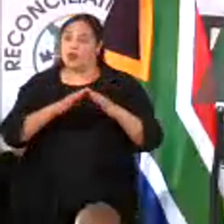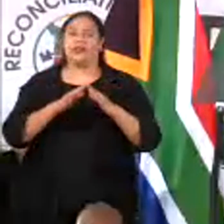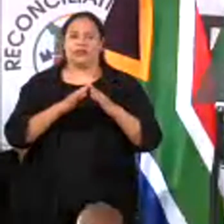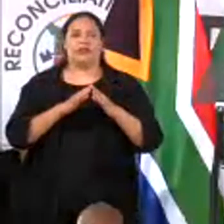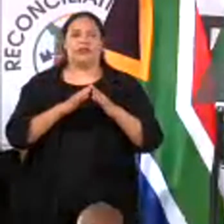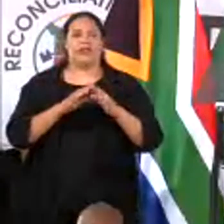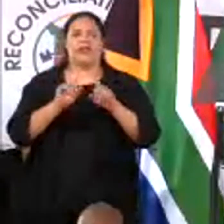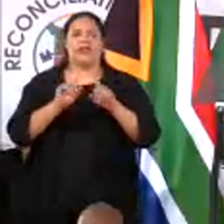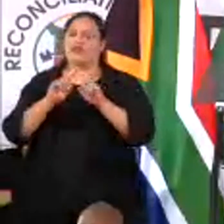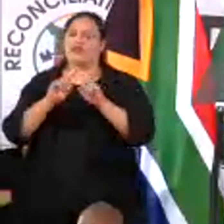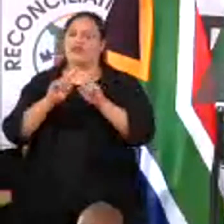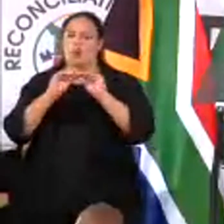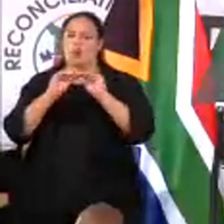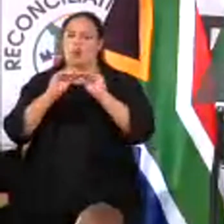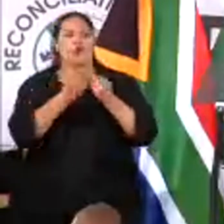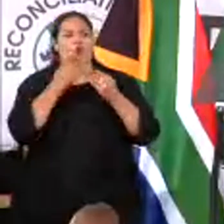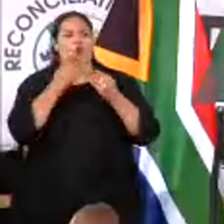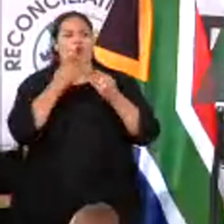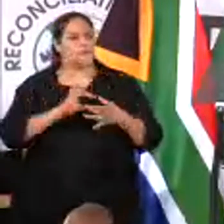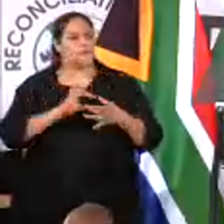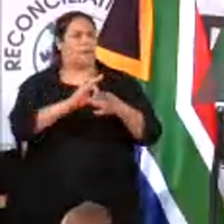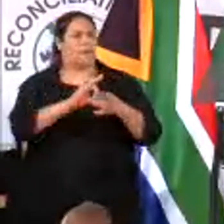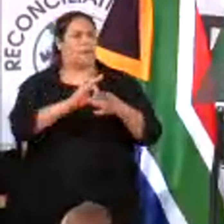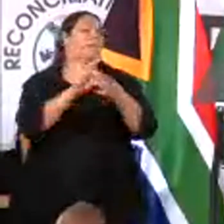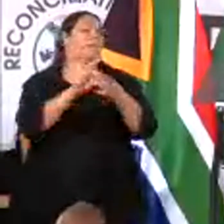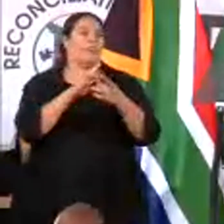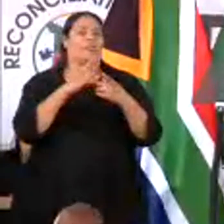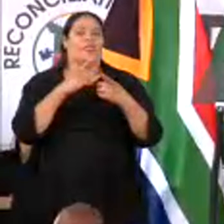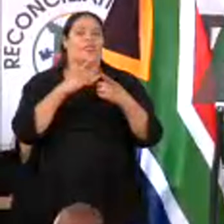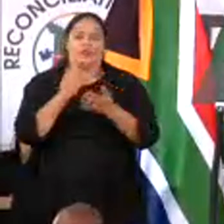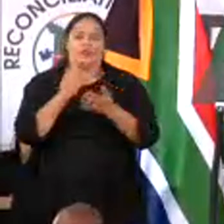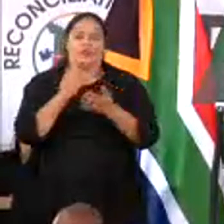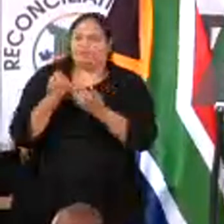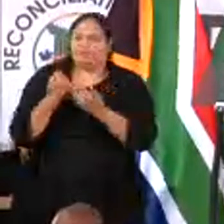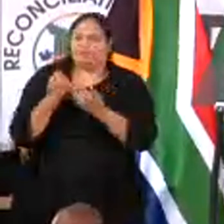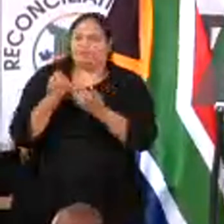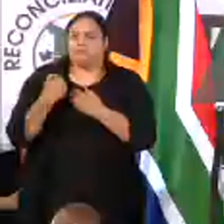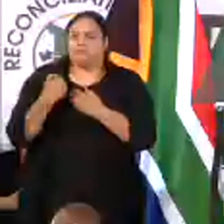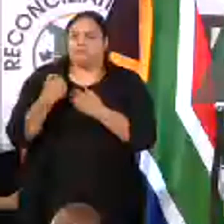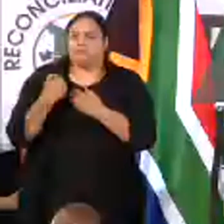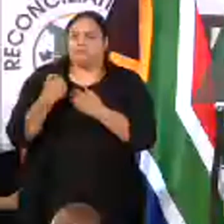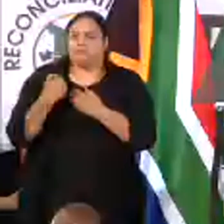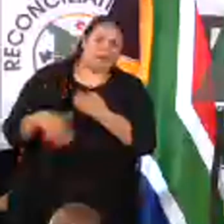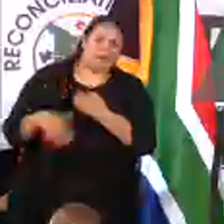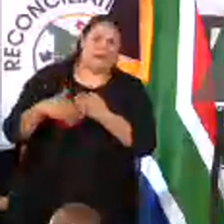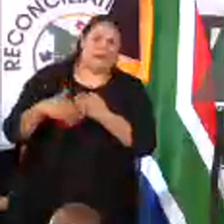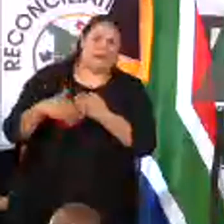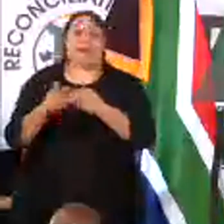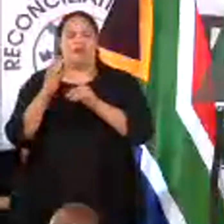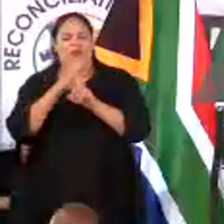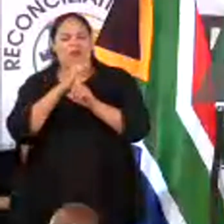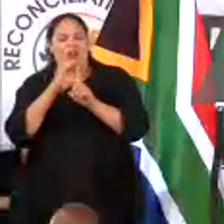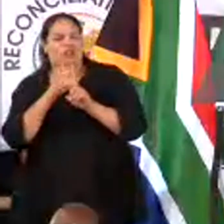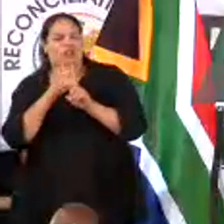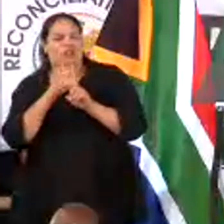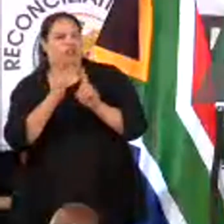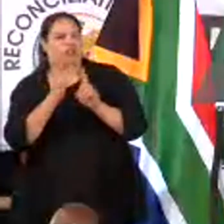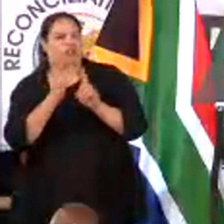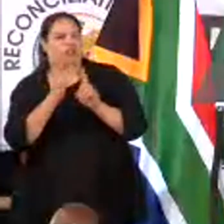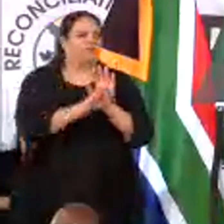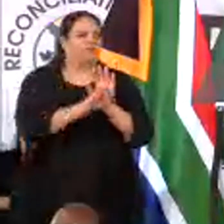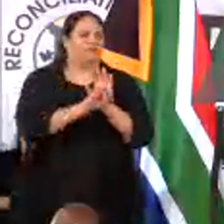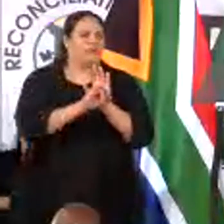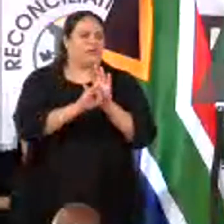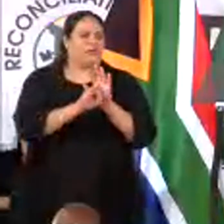civic organizations that are dedicated to preserving the distinct cultural identity